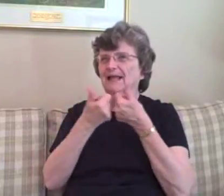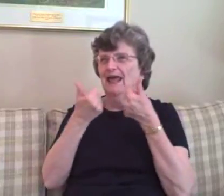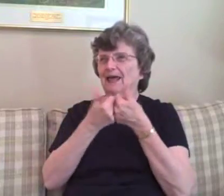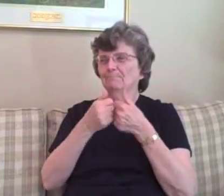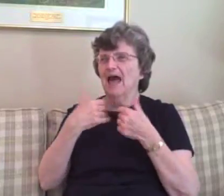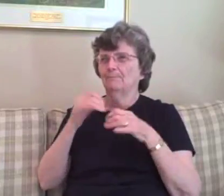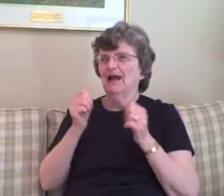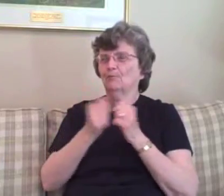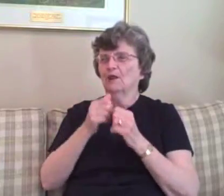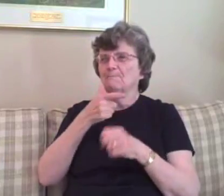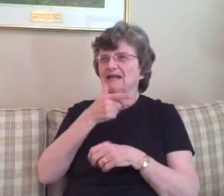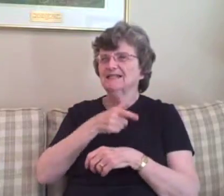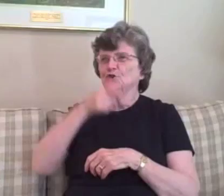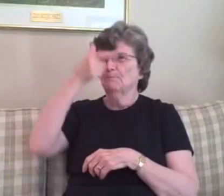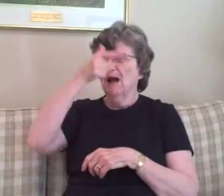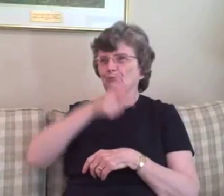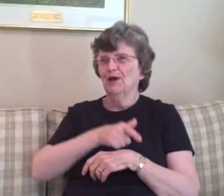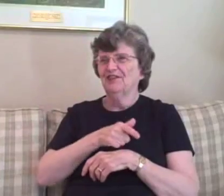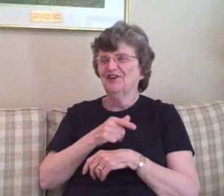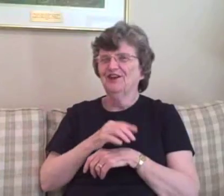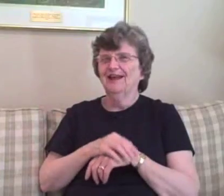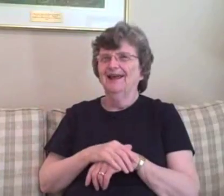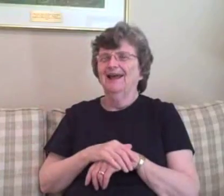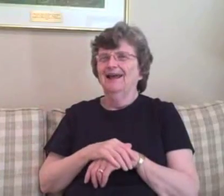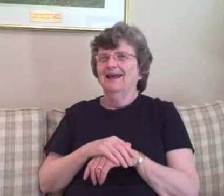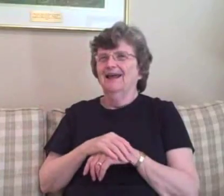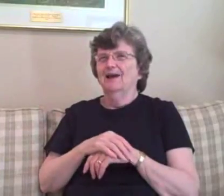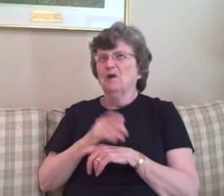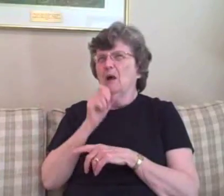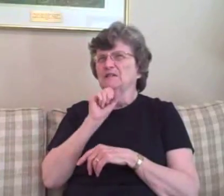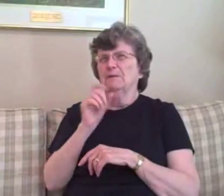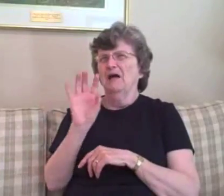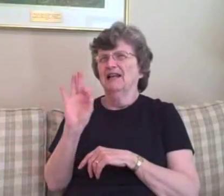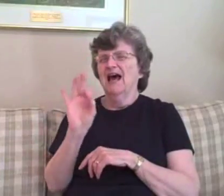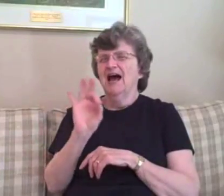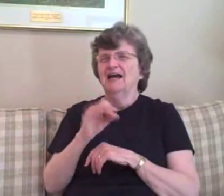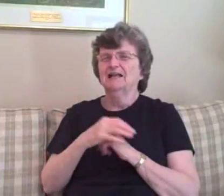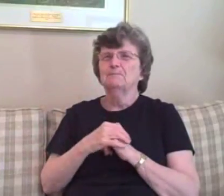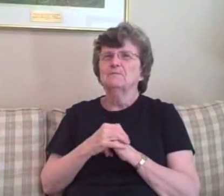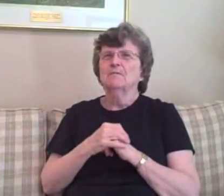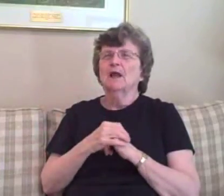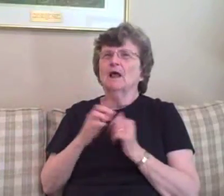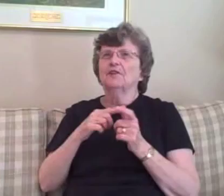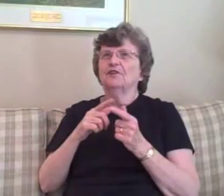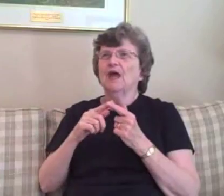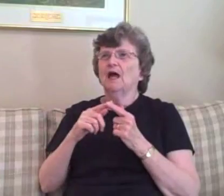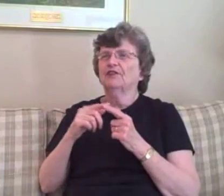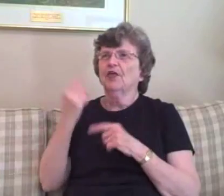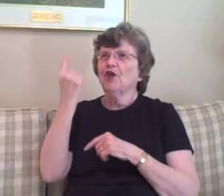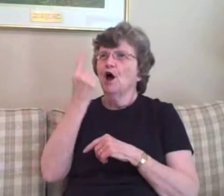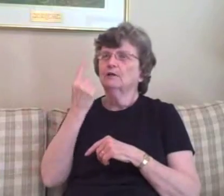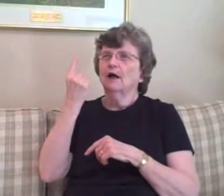And I found out through playing games. I was playing with my sisters and brothers. I guess I was about 9 years